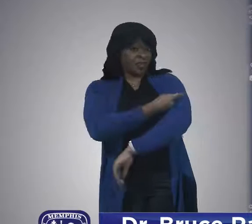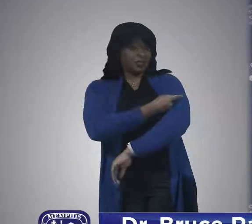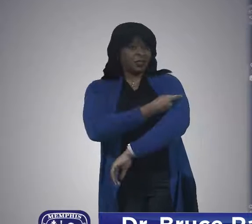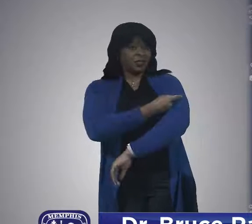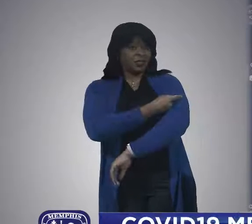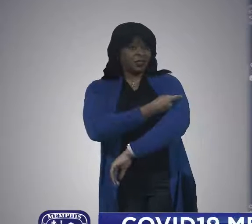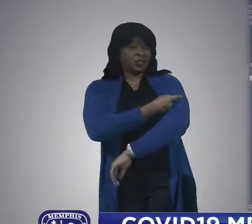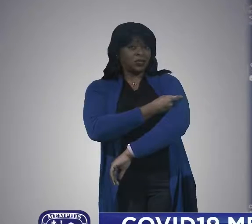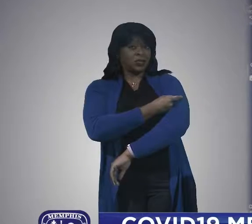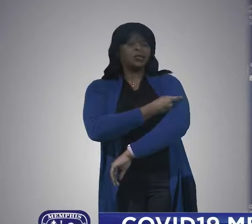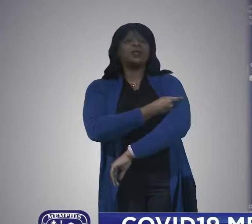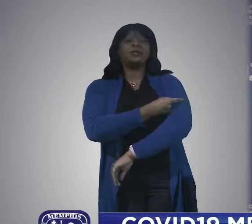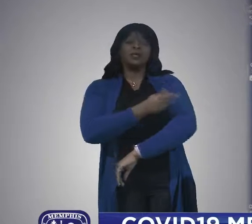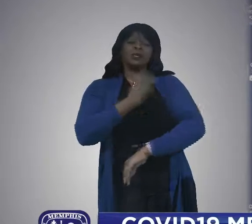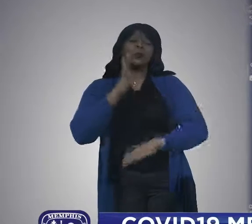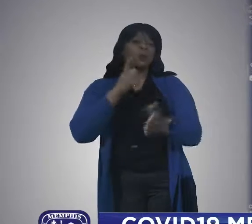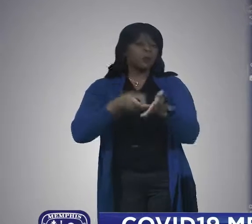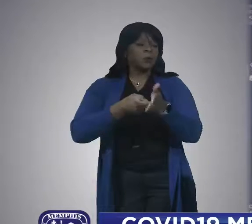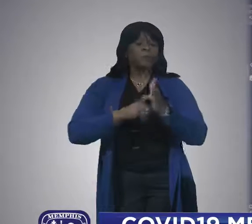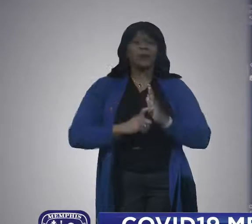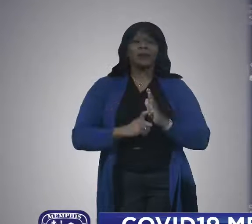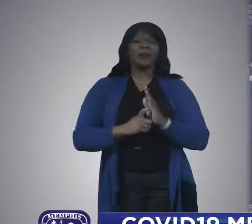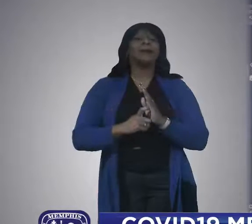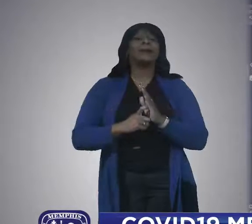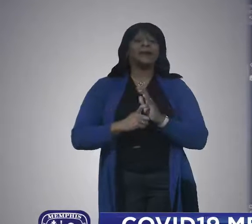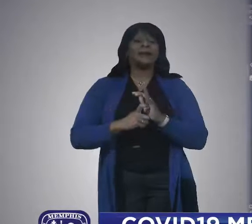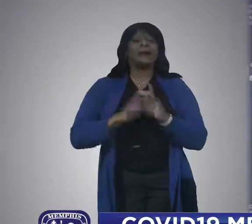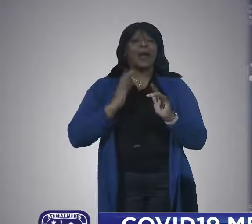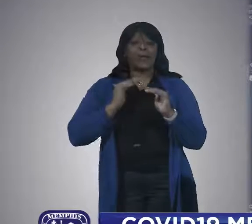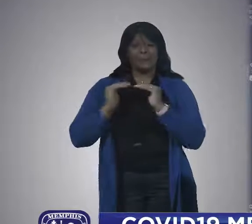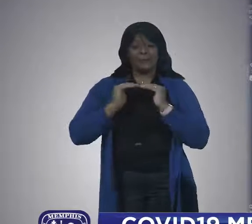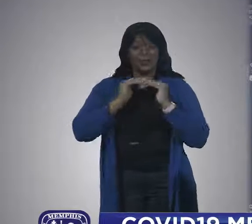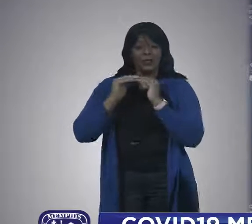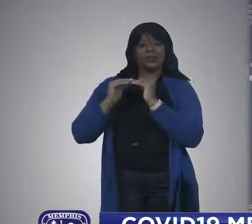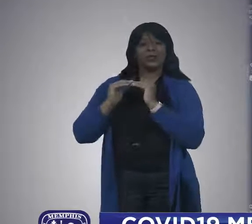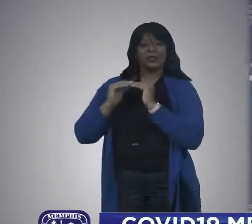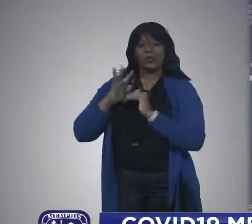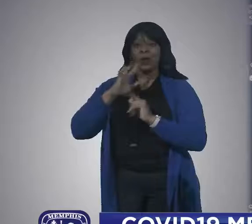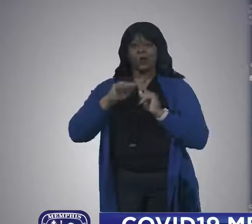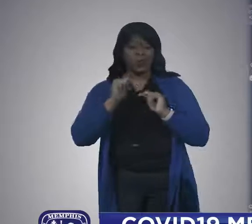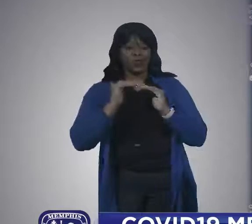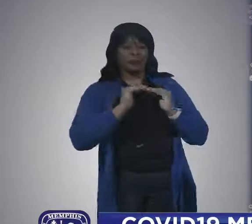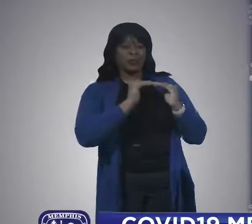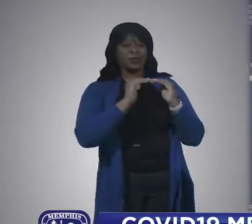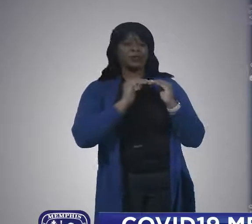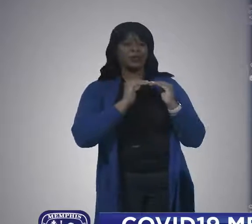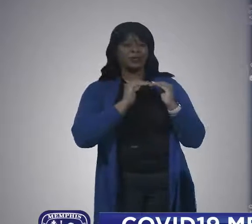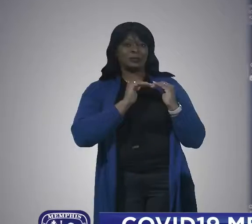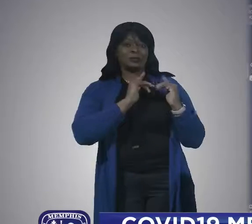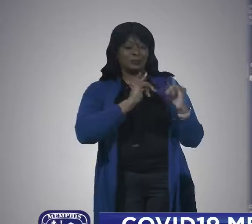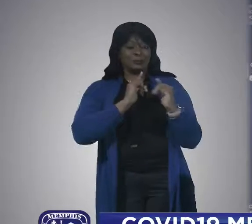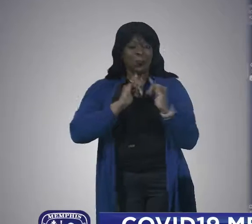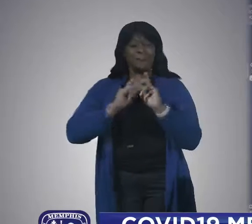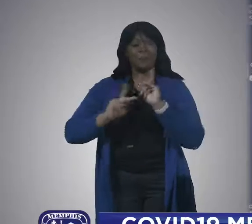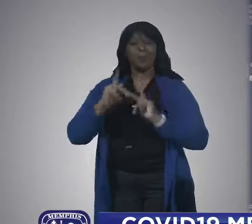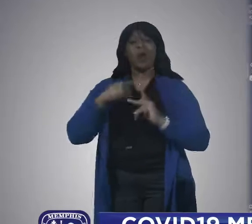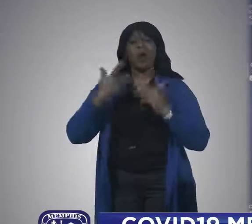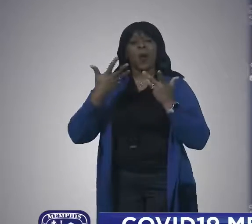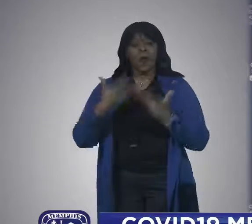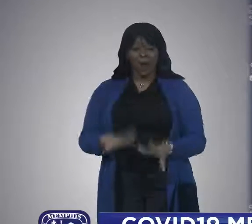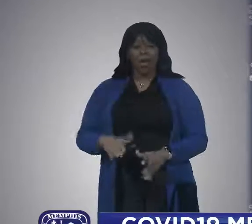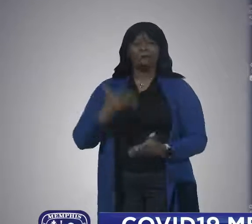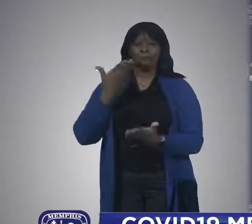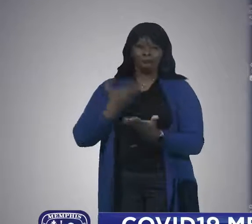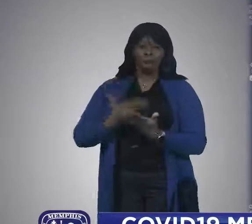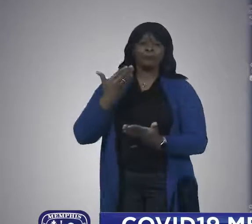vaccination, it's going to require peers talking to peers, people who have